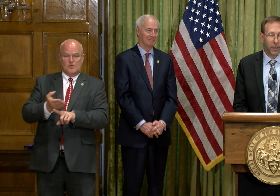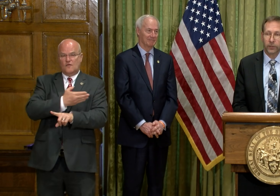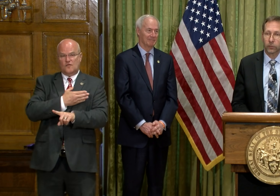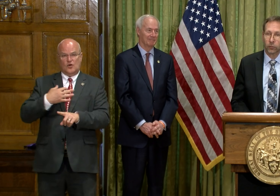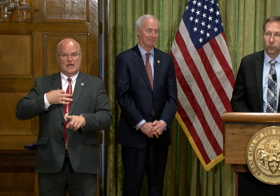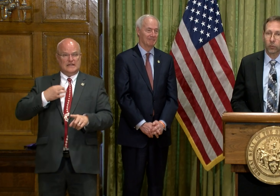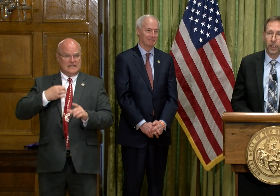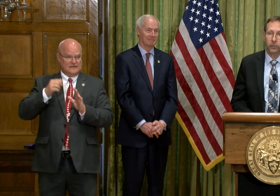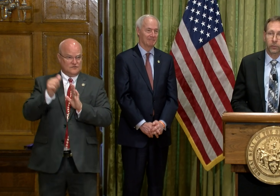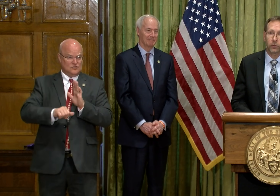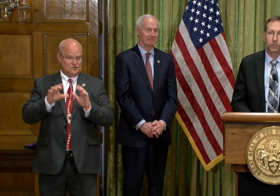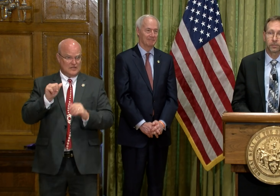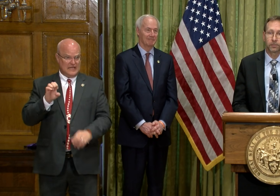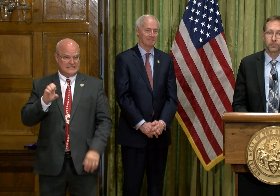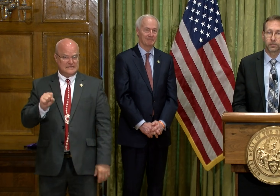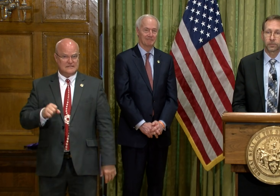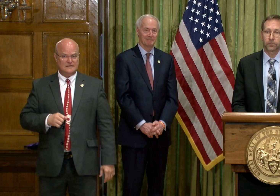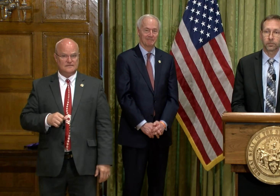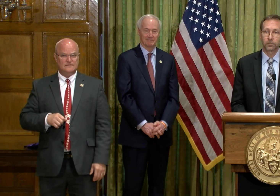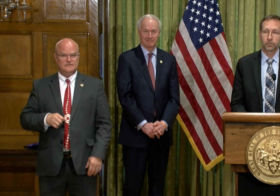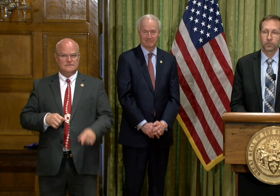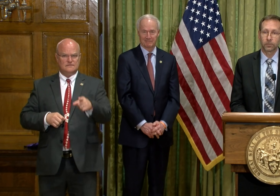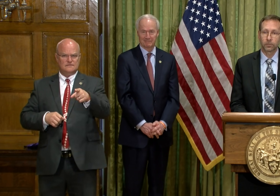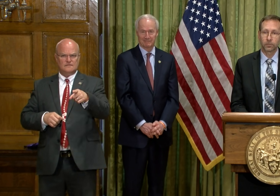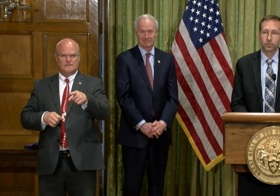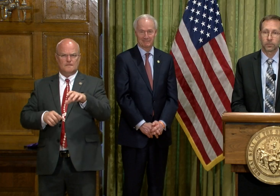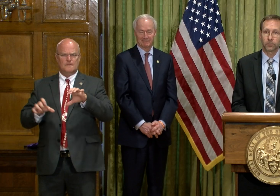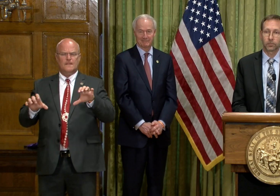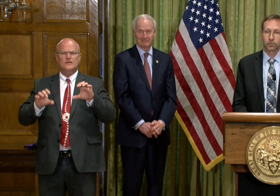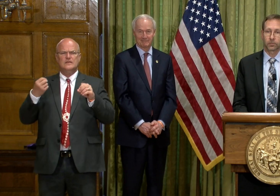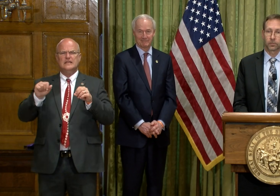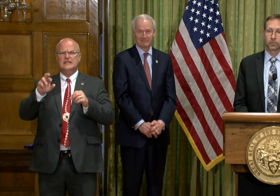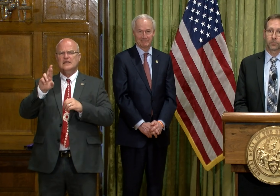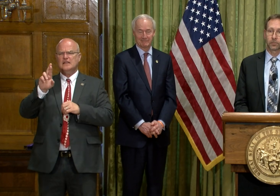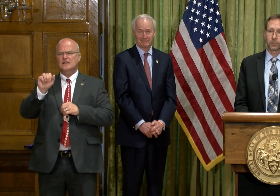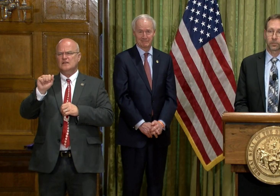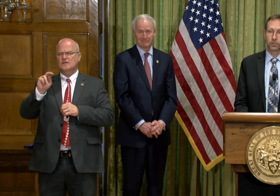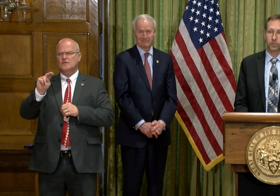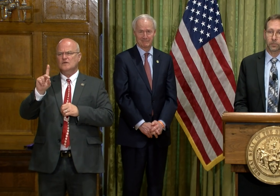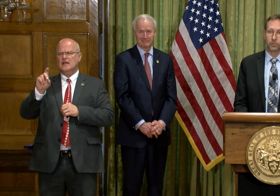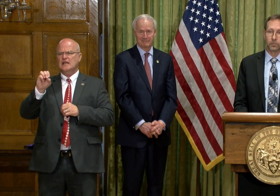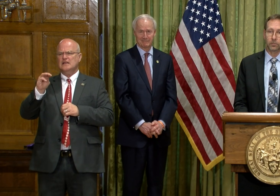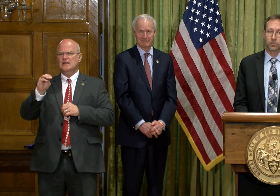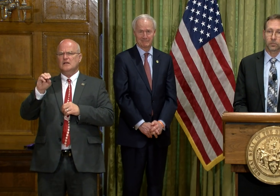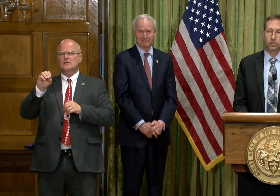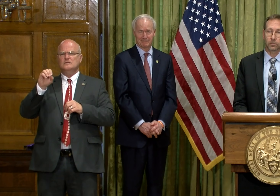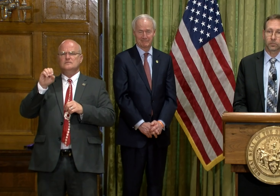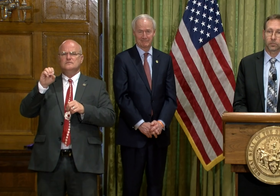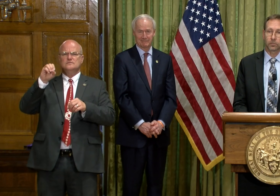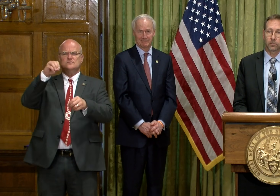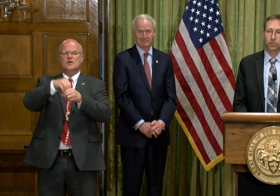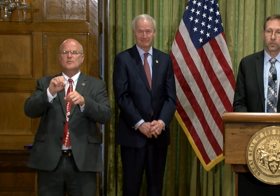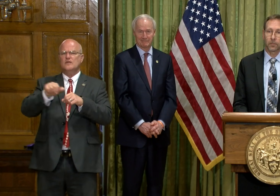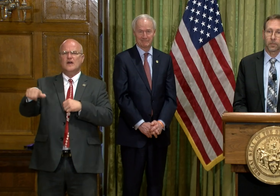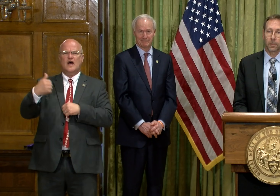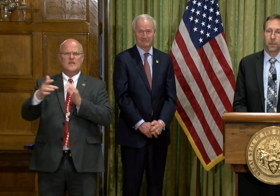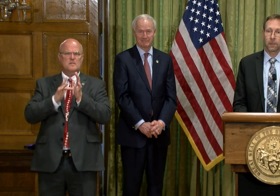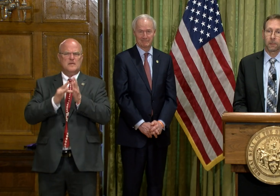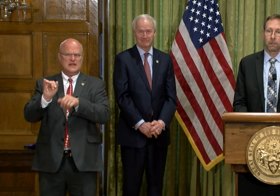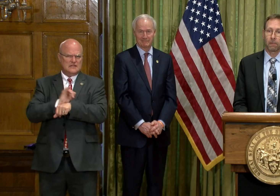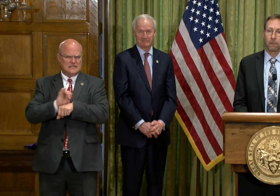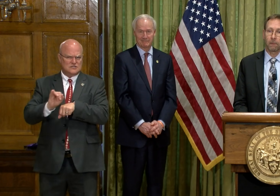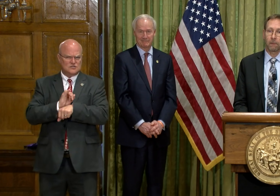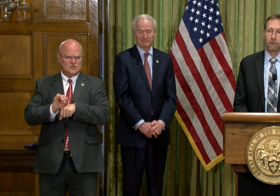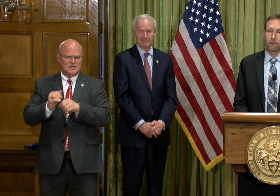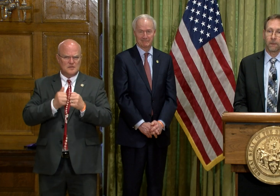before elective surgical cases. Are you guys doing any random, I guess, drop-ins with other, I guess, medical